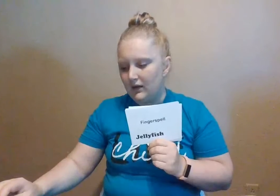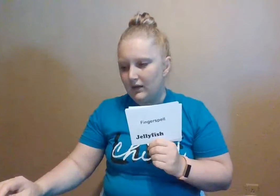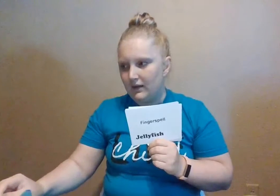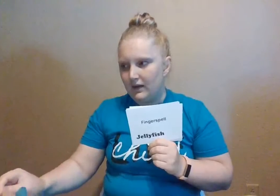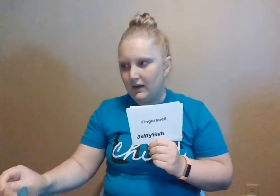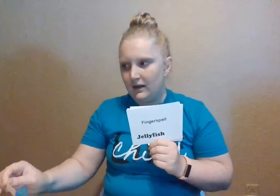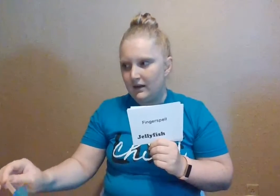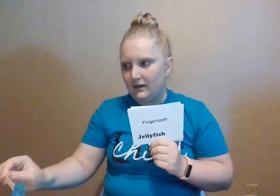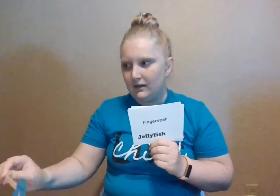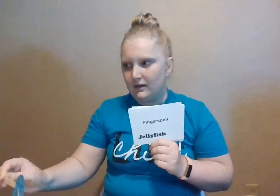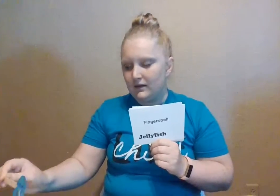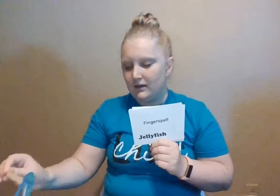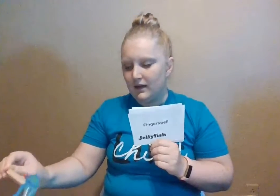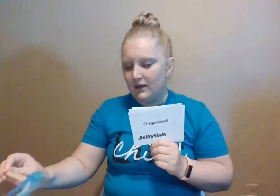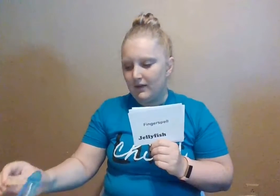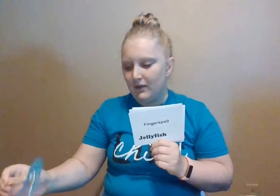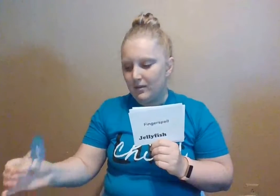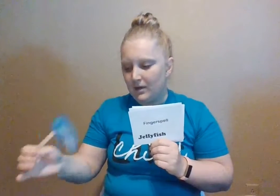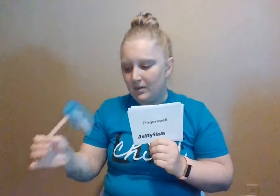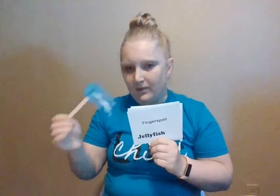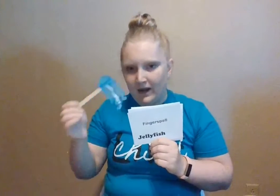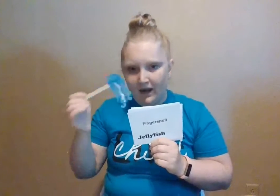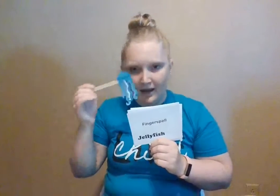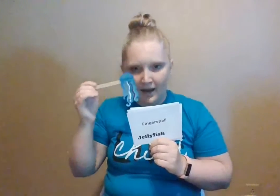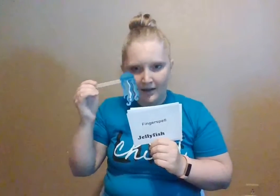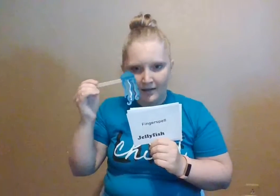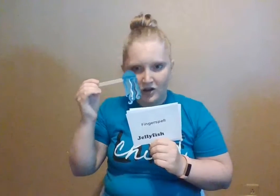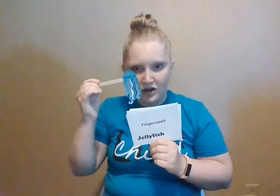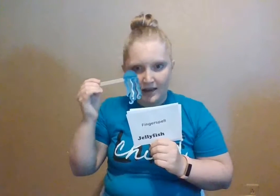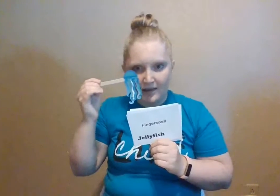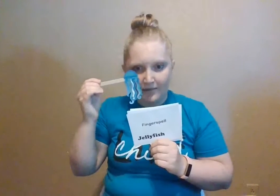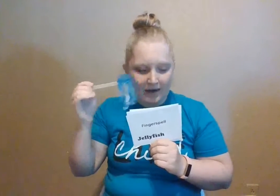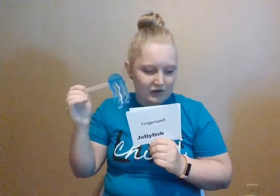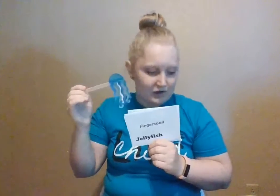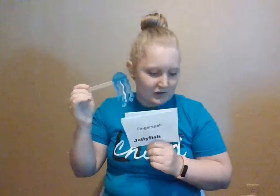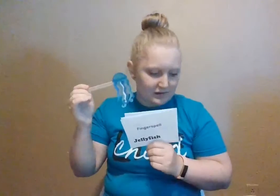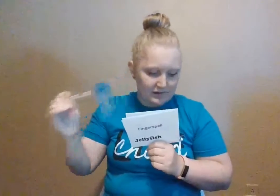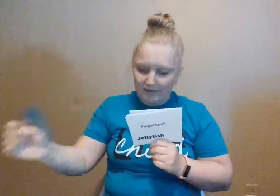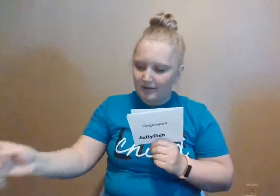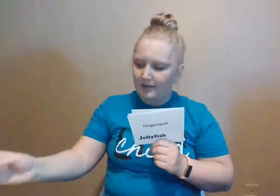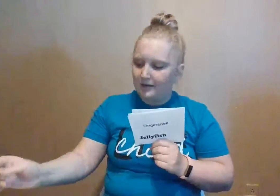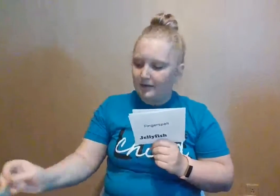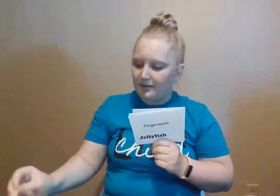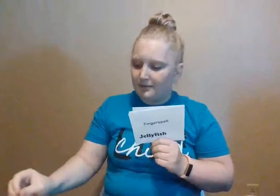And this, if I remember right, is a jellyfish.